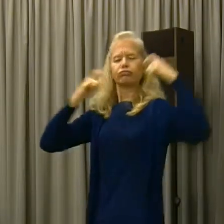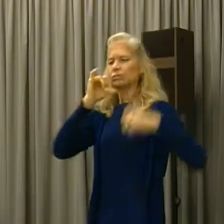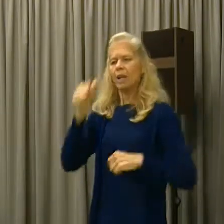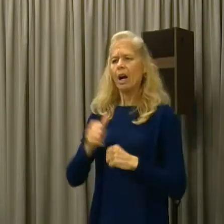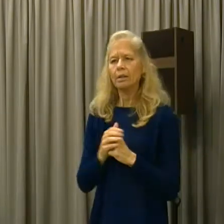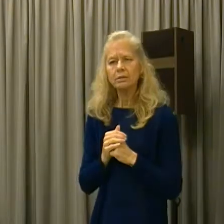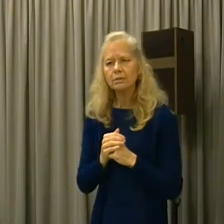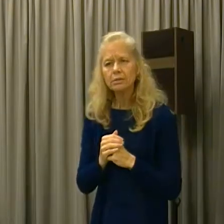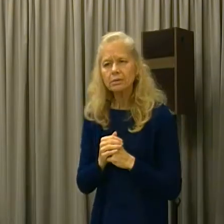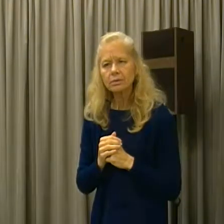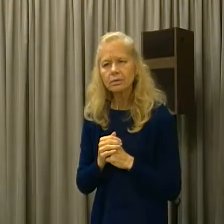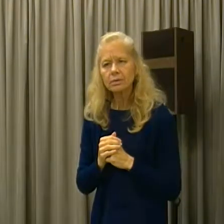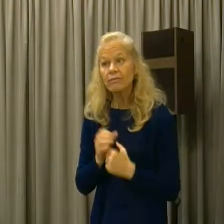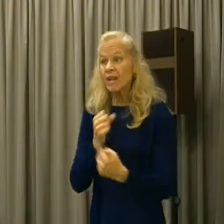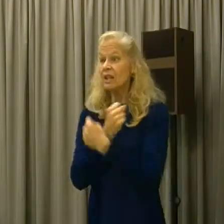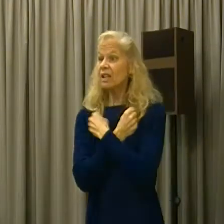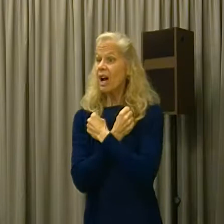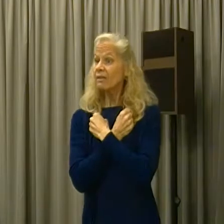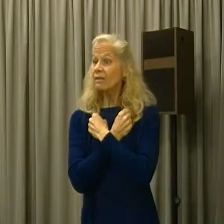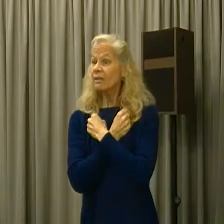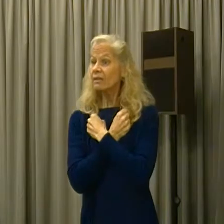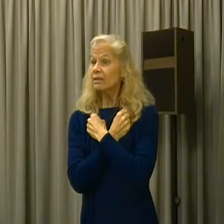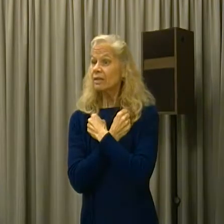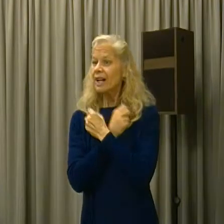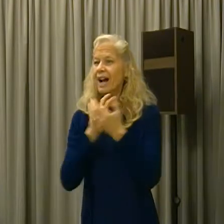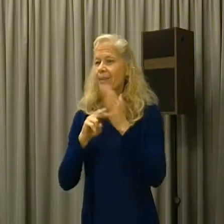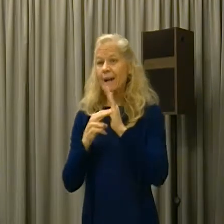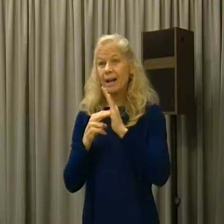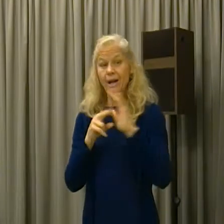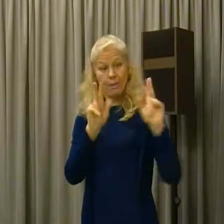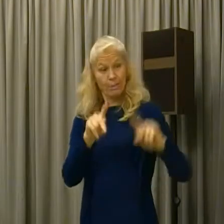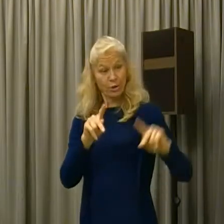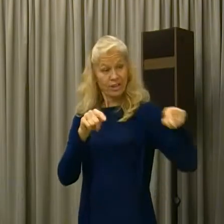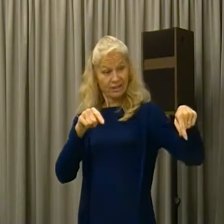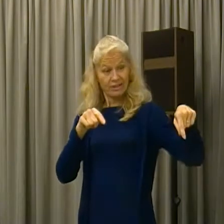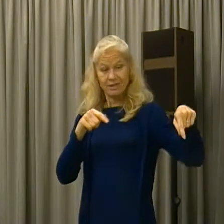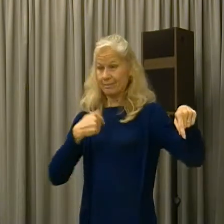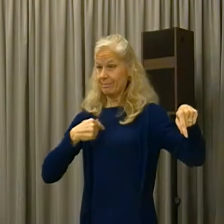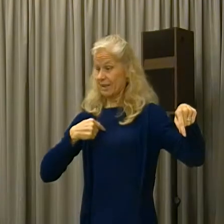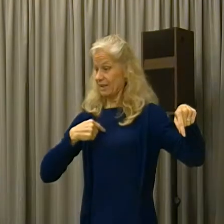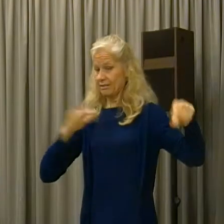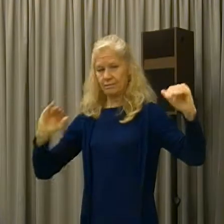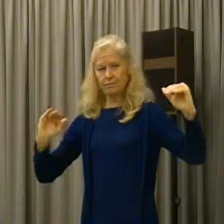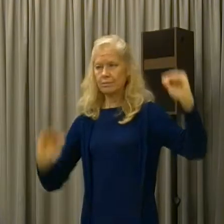Seeketh not her own. Doesn't put herself first. That's a good definition of love, wouldn't you think?